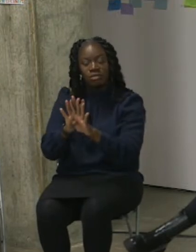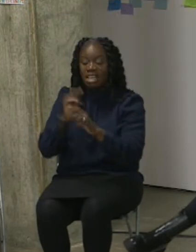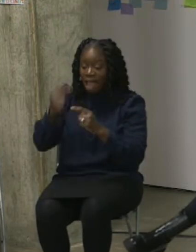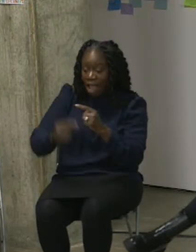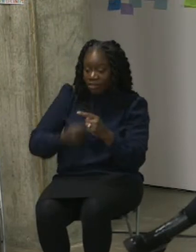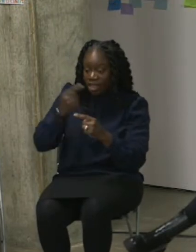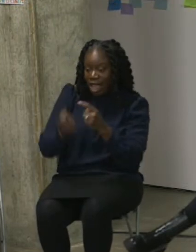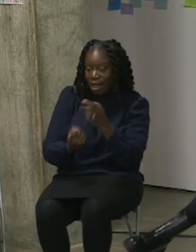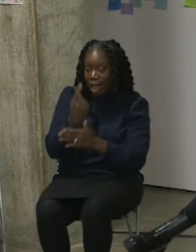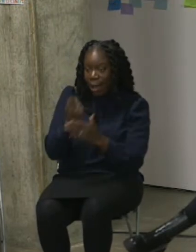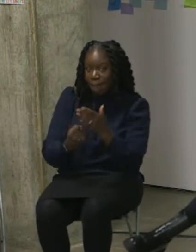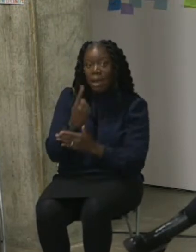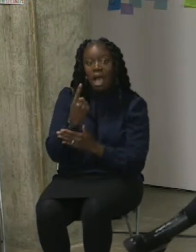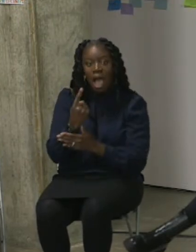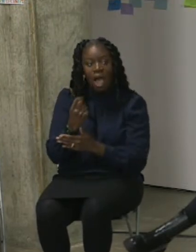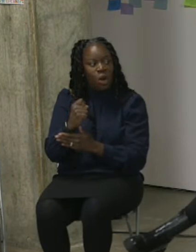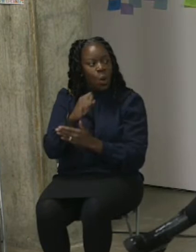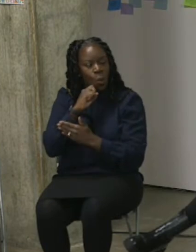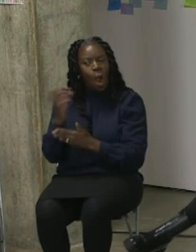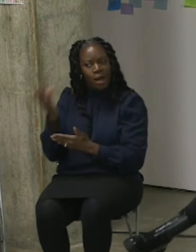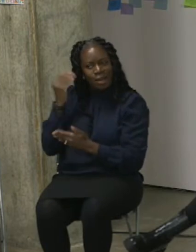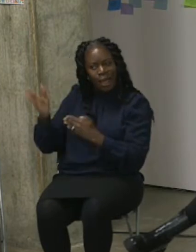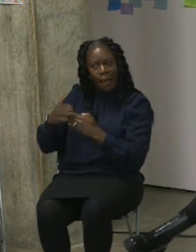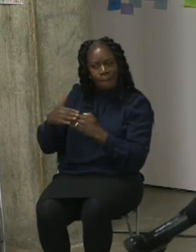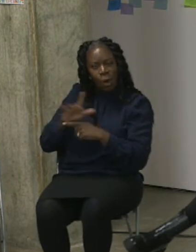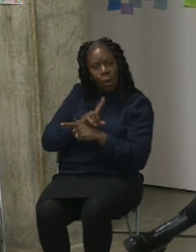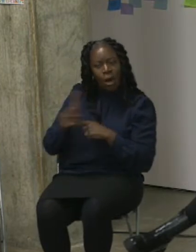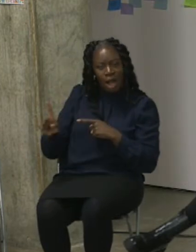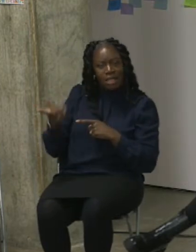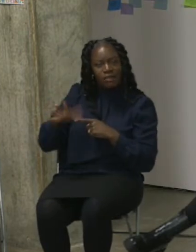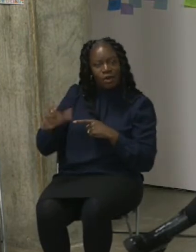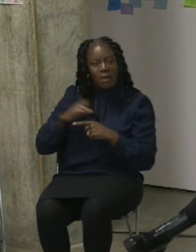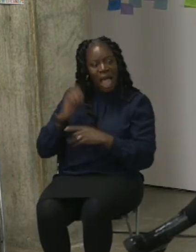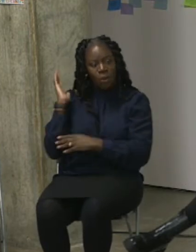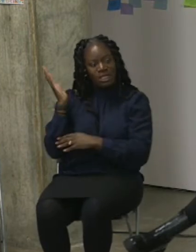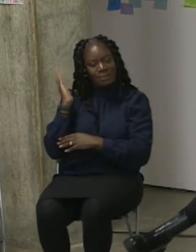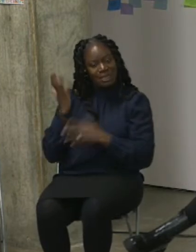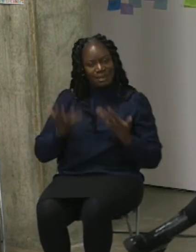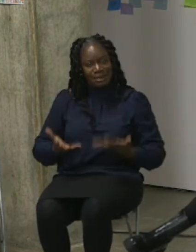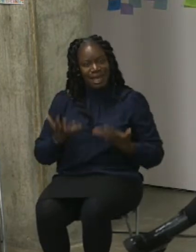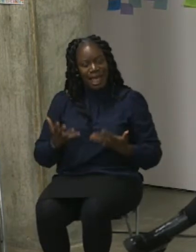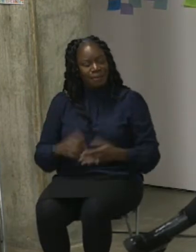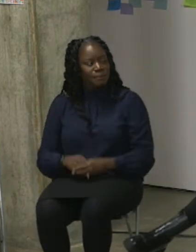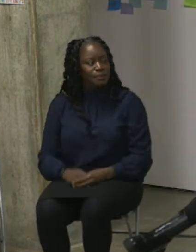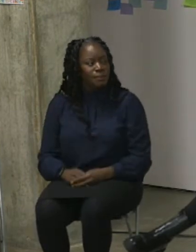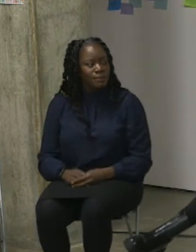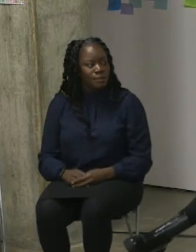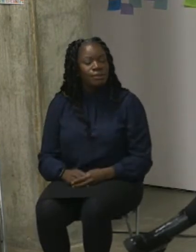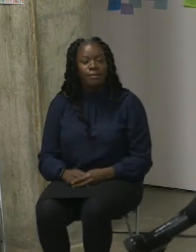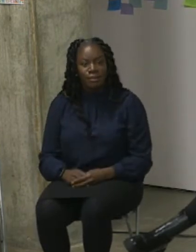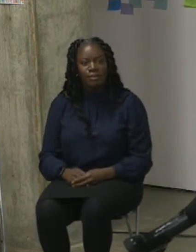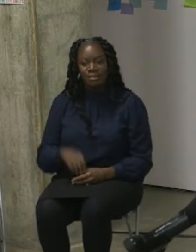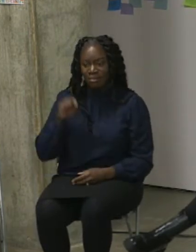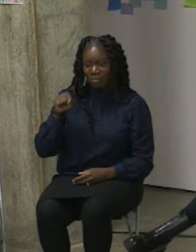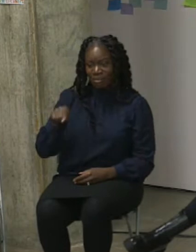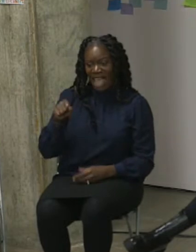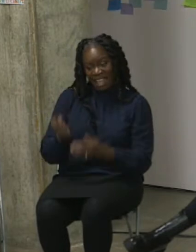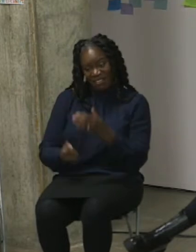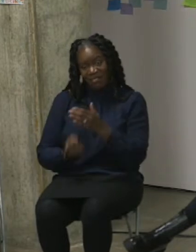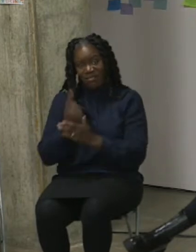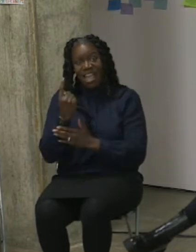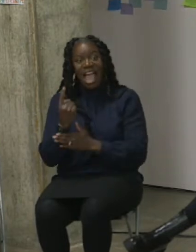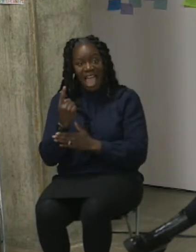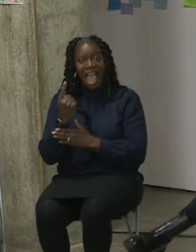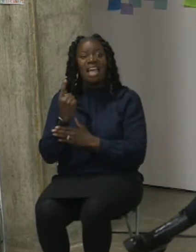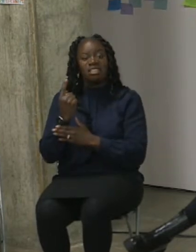year, and I think we will hear a bit more about from our speakers, which was held like alongside and